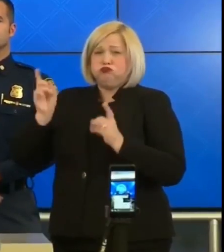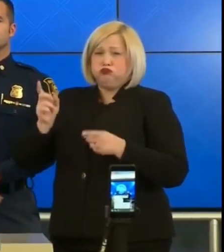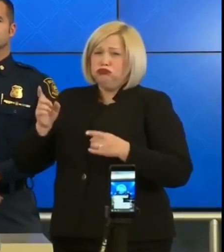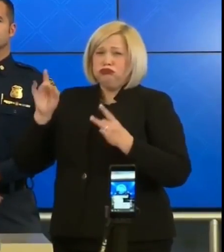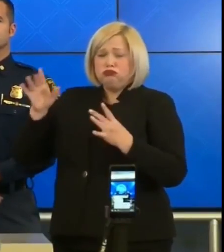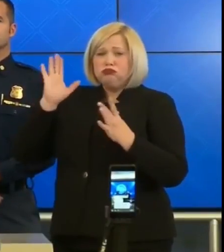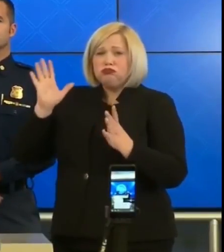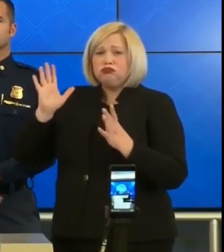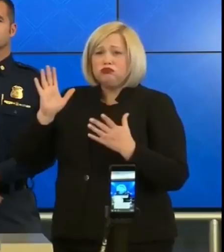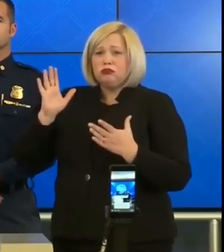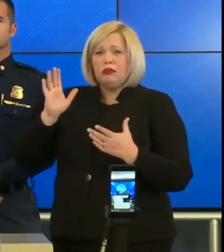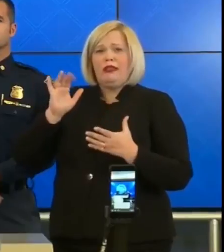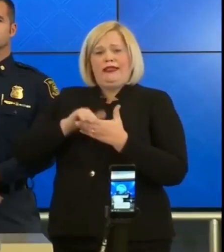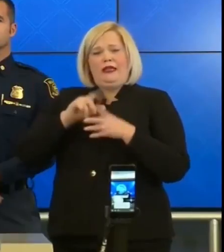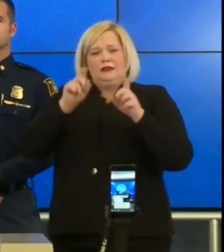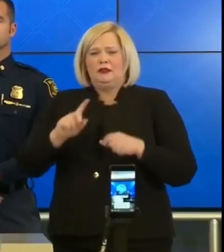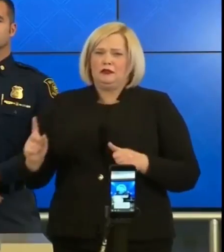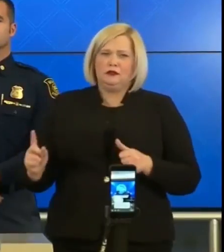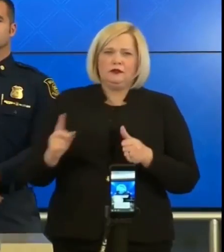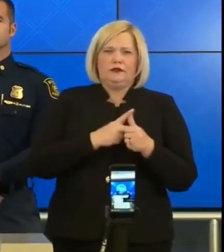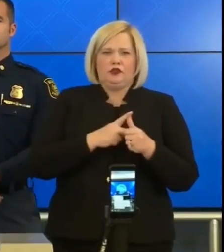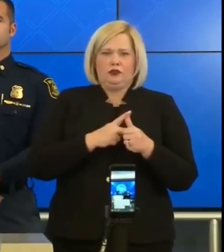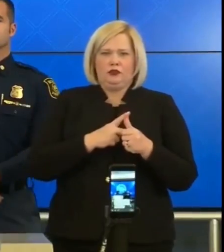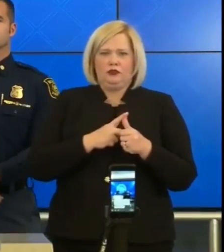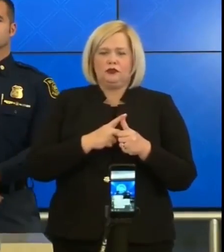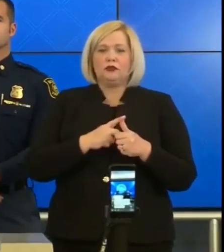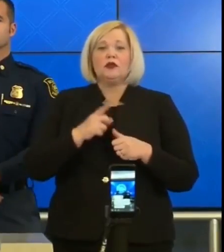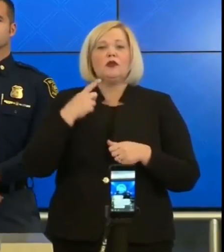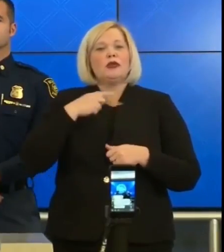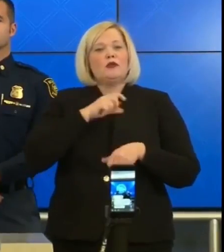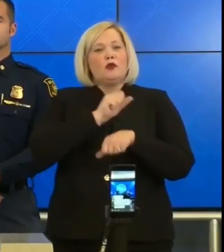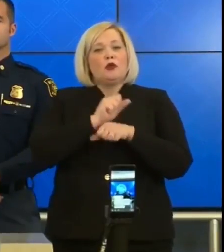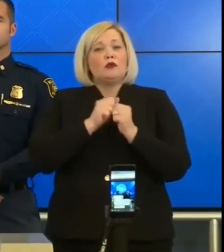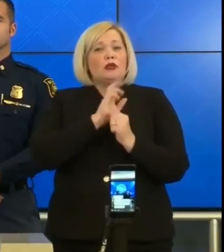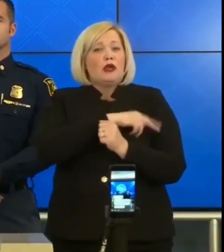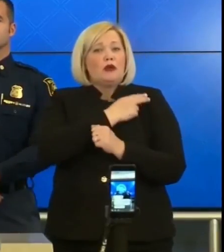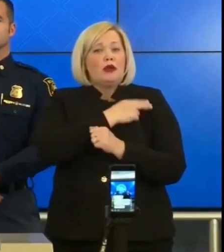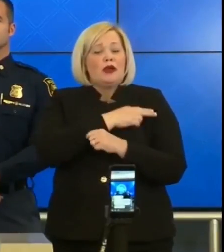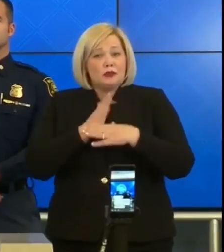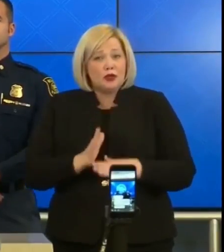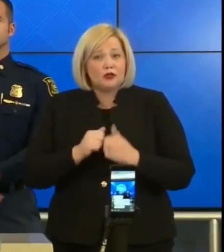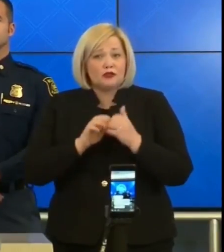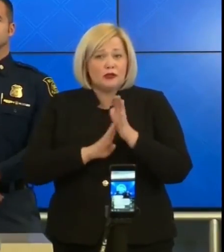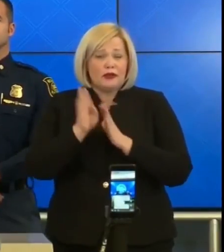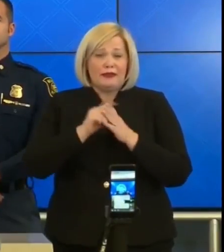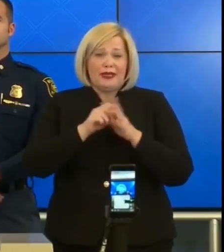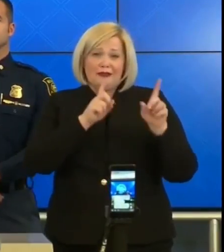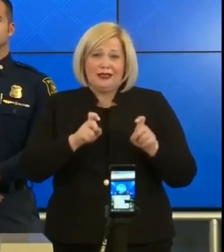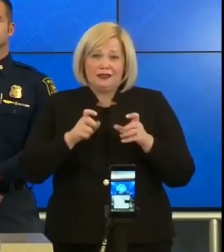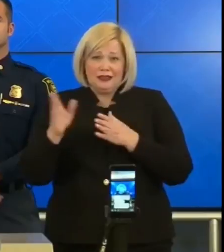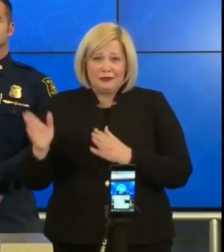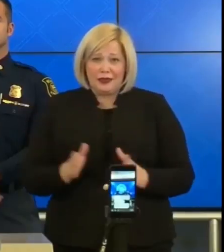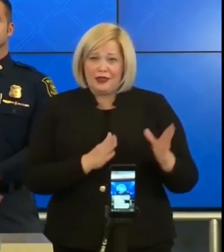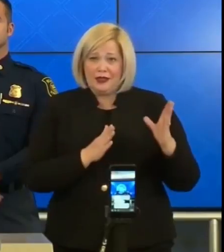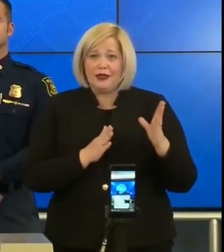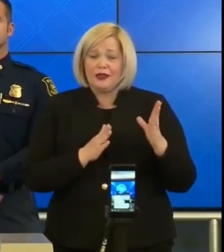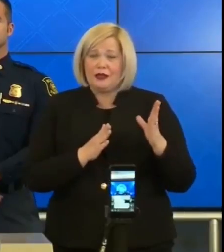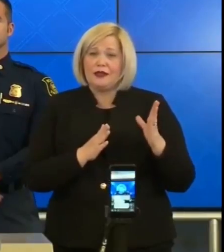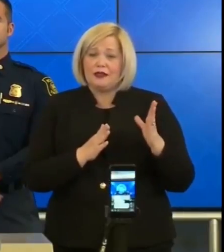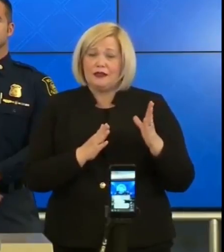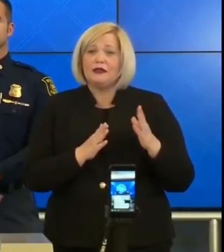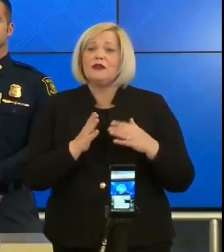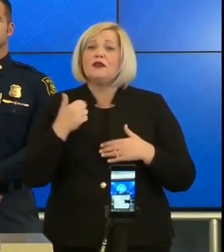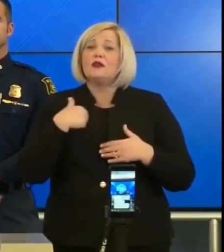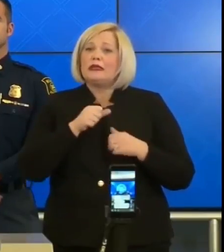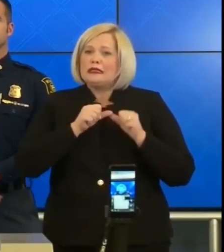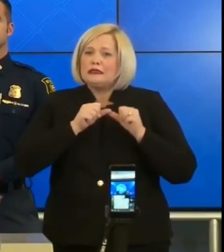will be working with our public health and hospital partners over the next couple of days to develop that testing strategy.